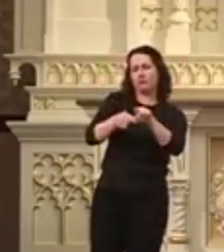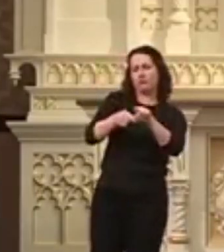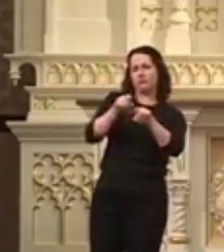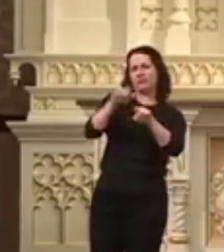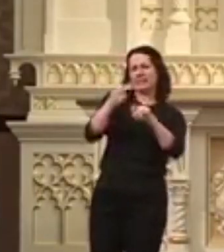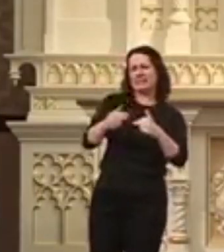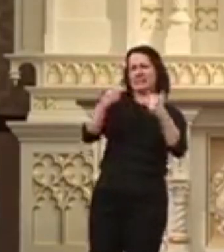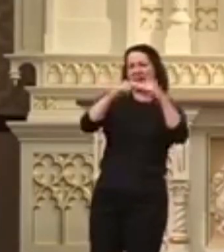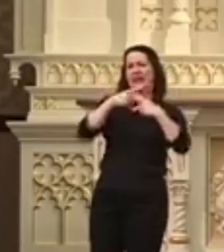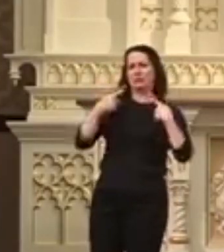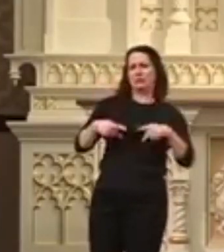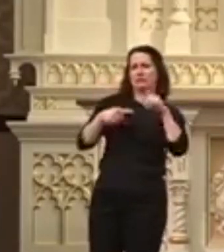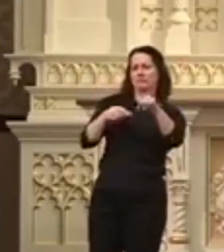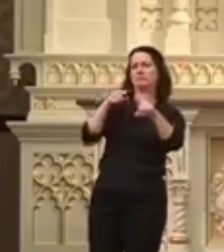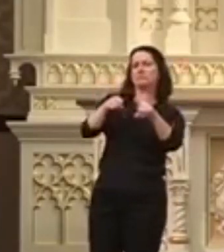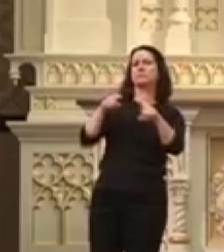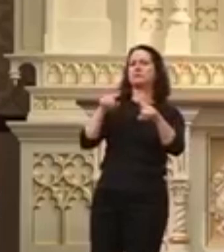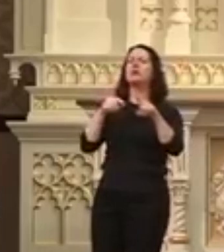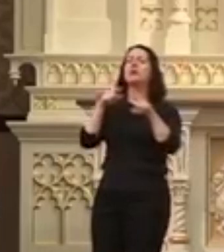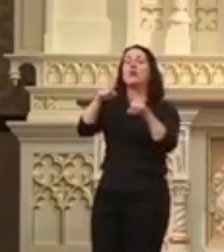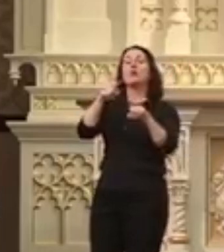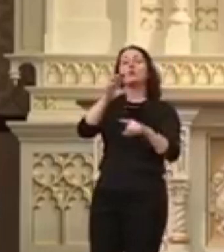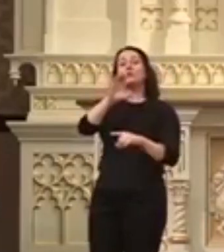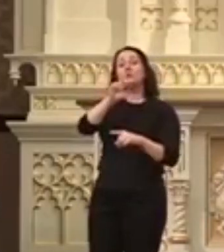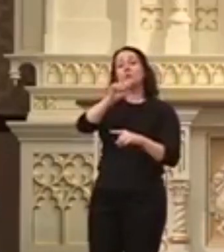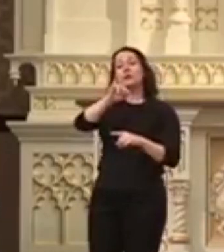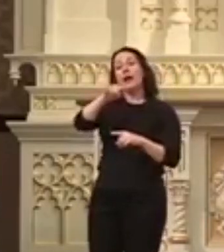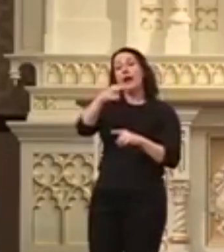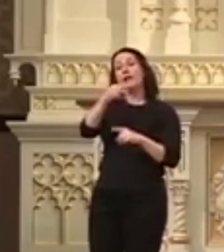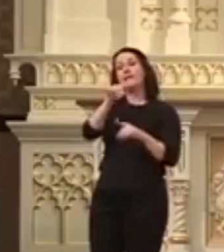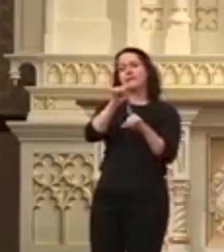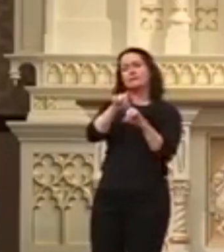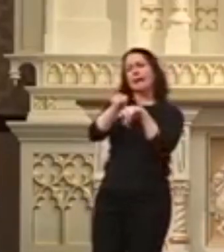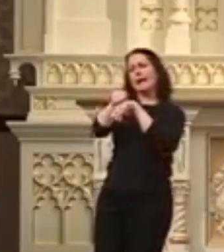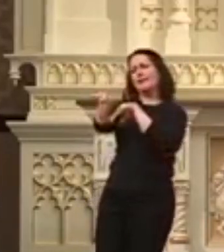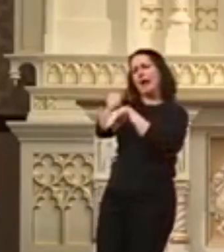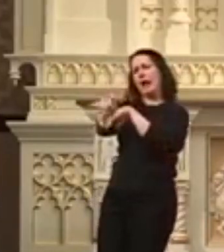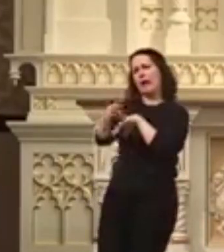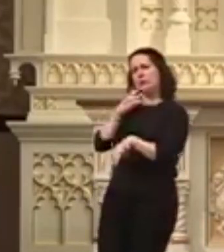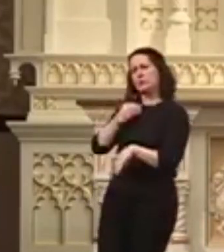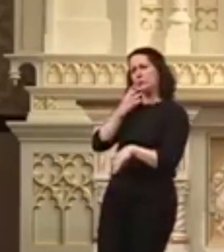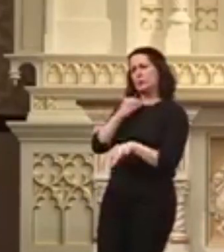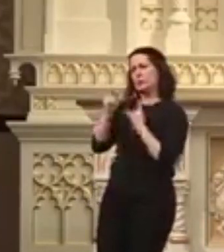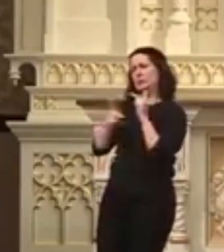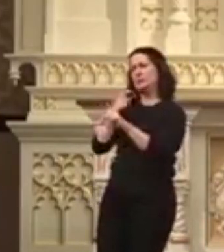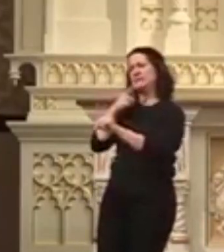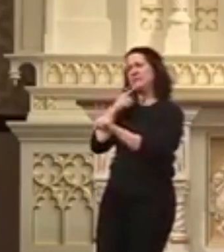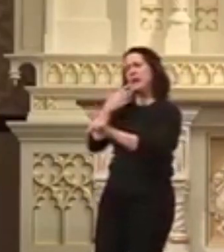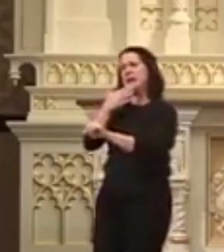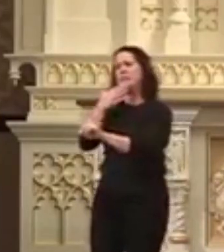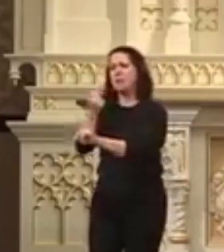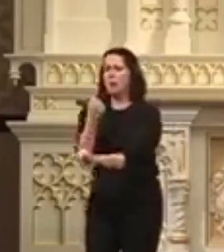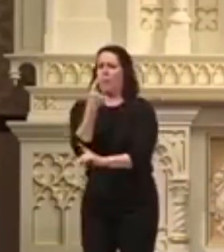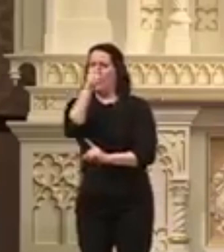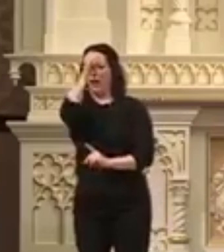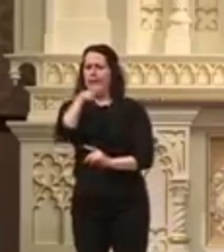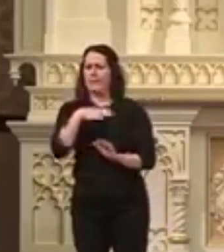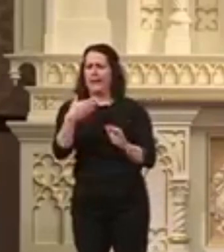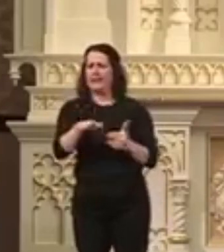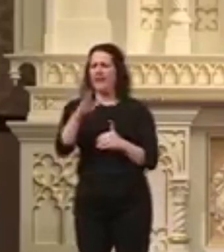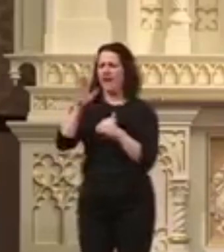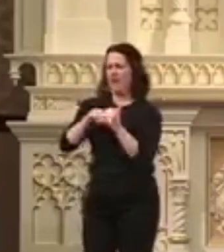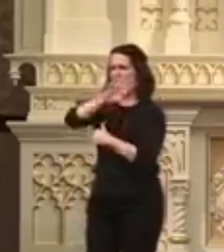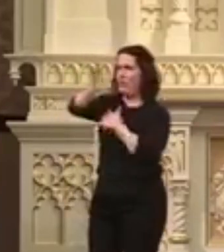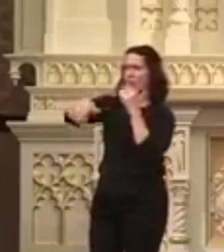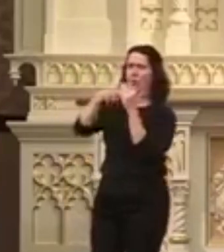priest that year. It was Caiaphas who had counseled the Jews that it was better that one man should die rather than the people.